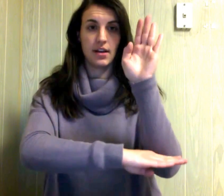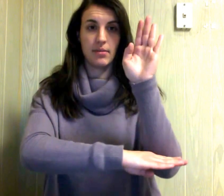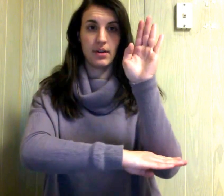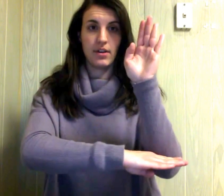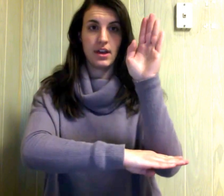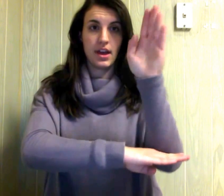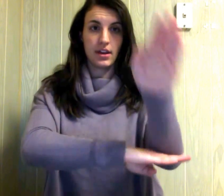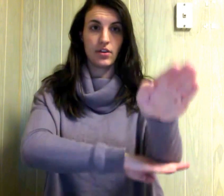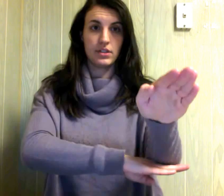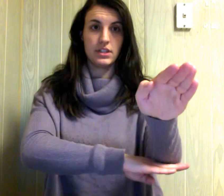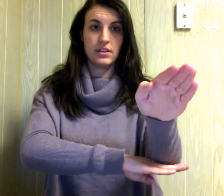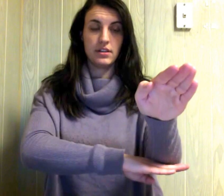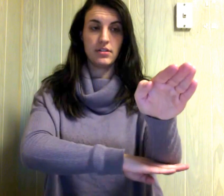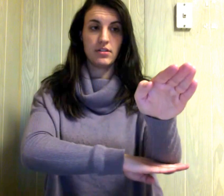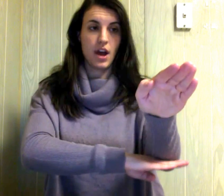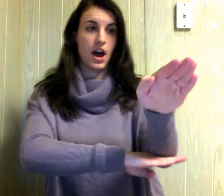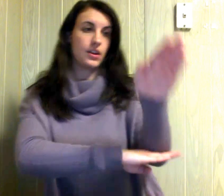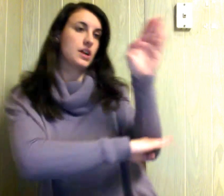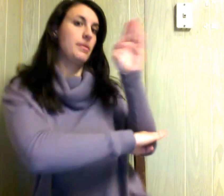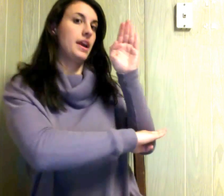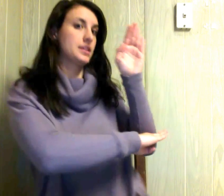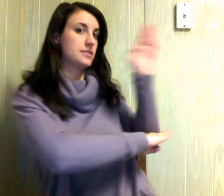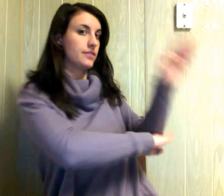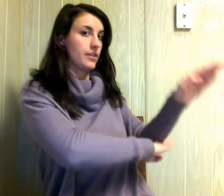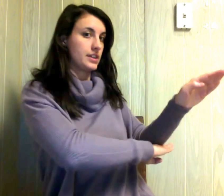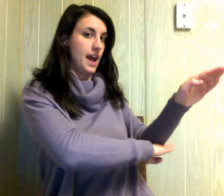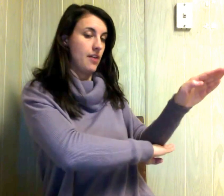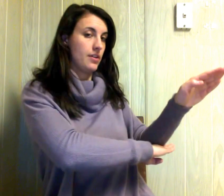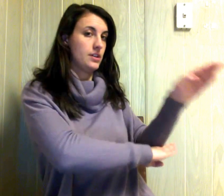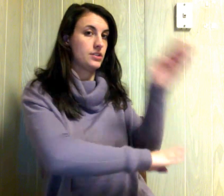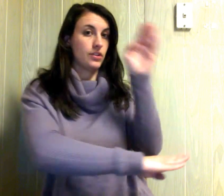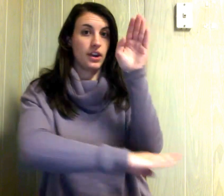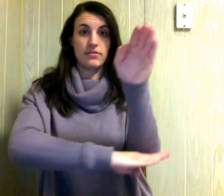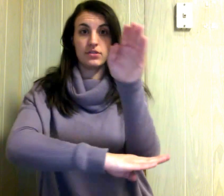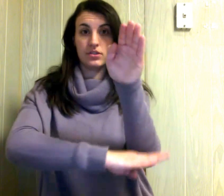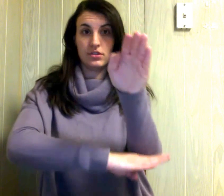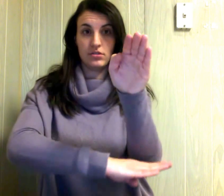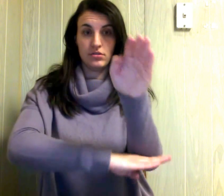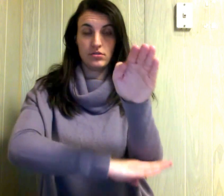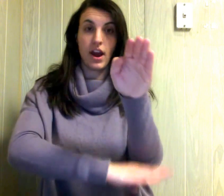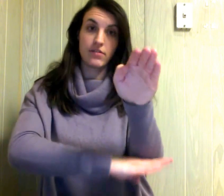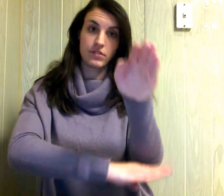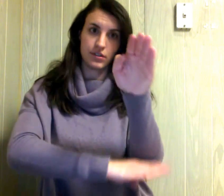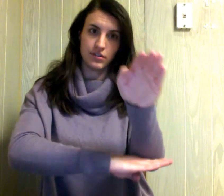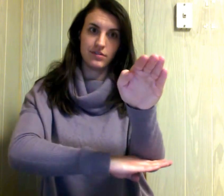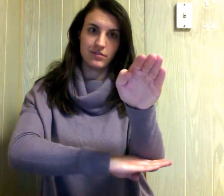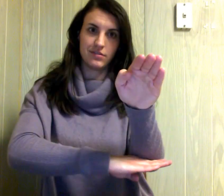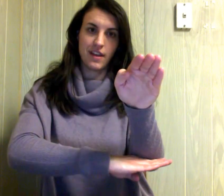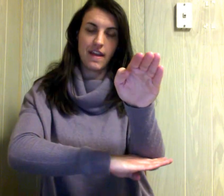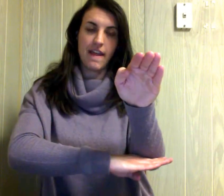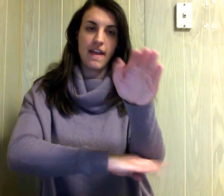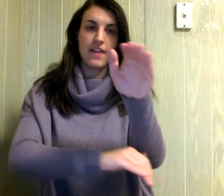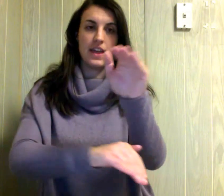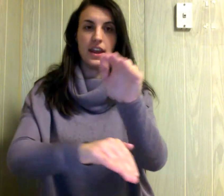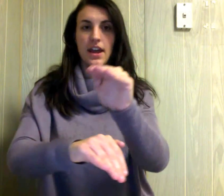elbow and go, your dominant hand is flowing down. So good afternoon or afternoon. And then night is